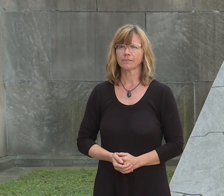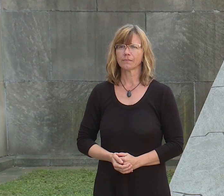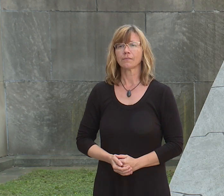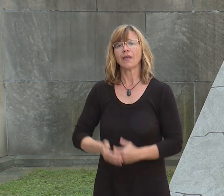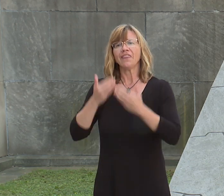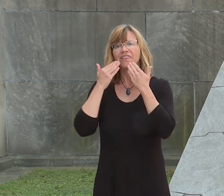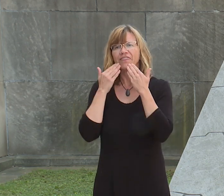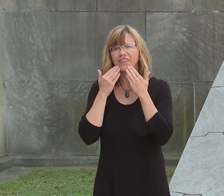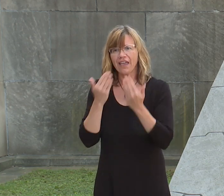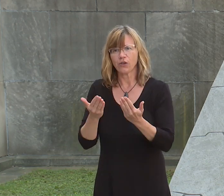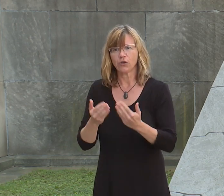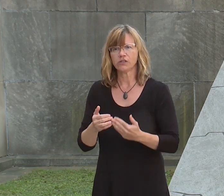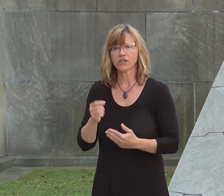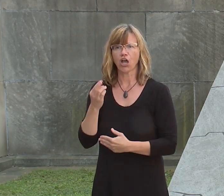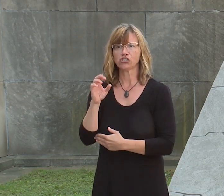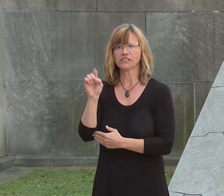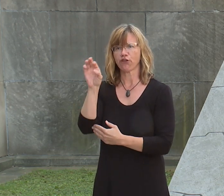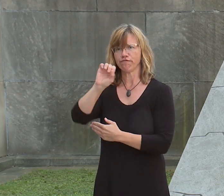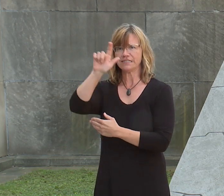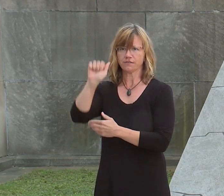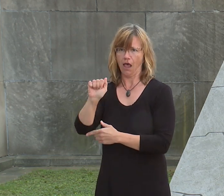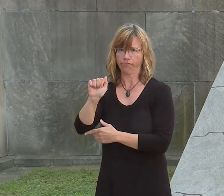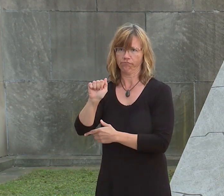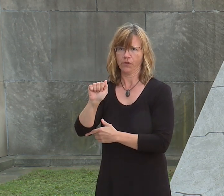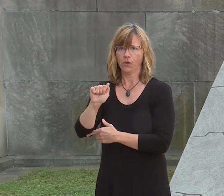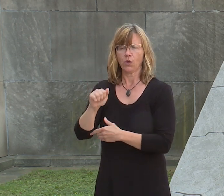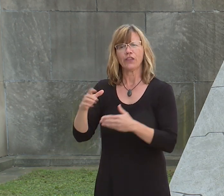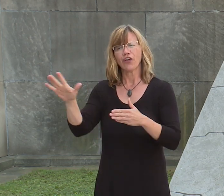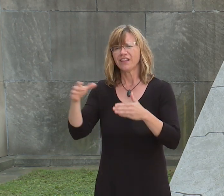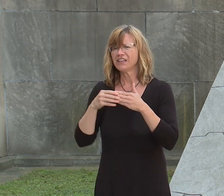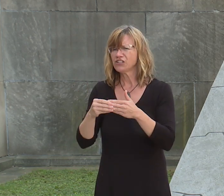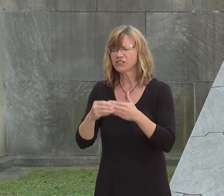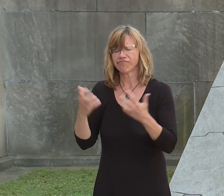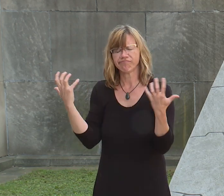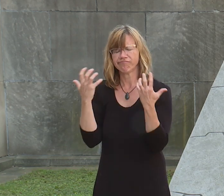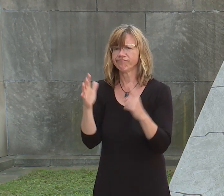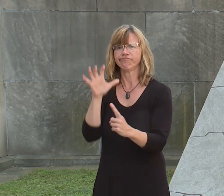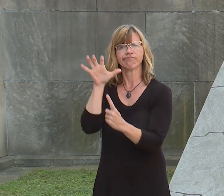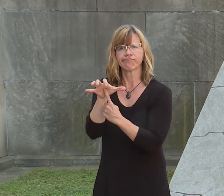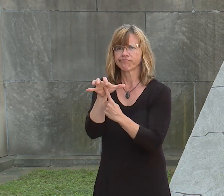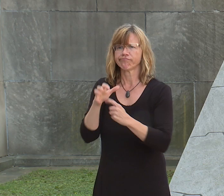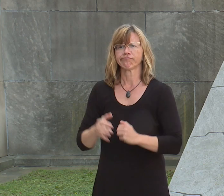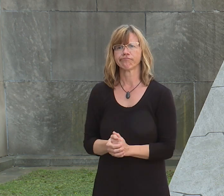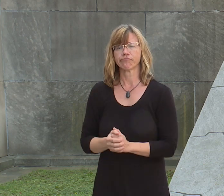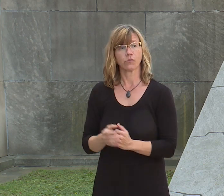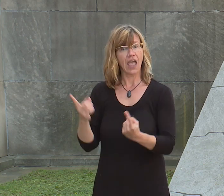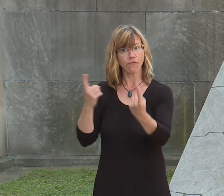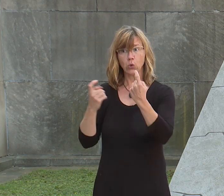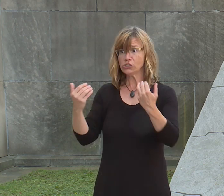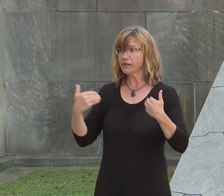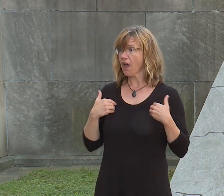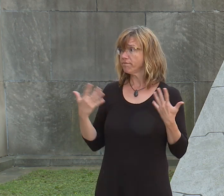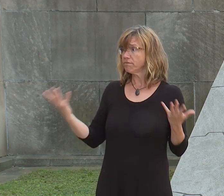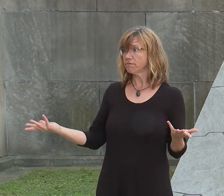Thank you, Dr. D, and thank you for your leadership throughout the pandemic. Now we'll take questions.